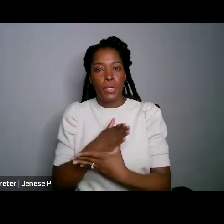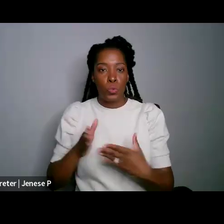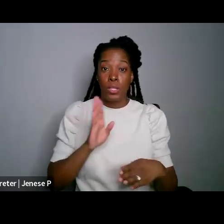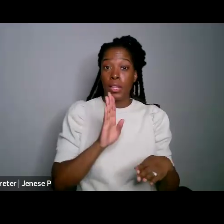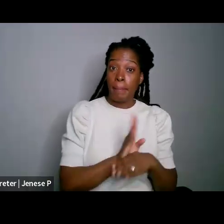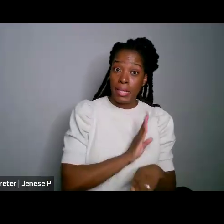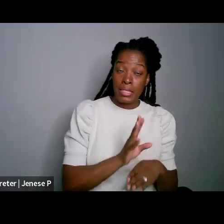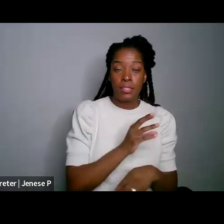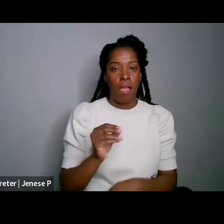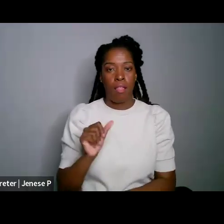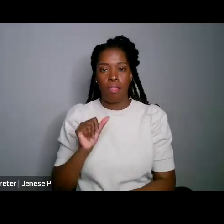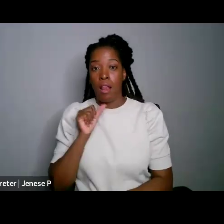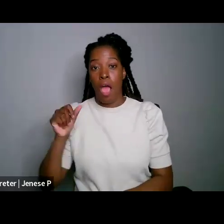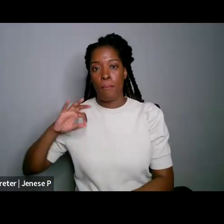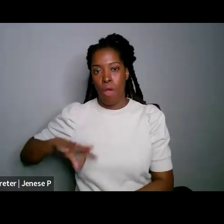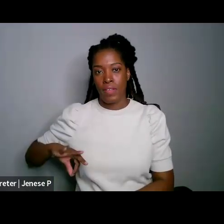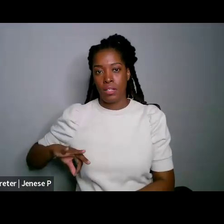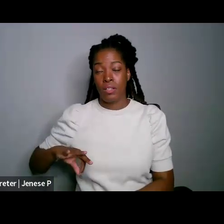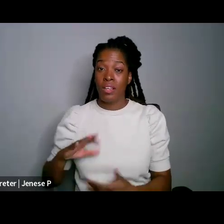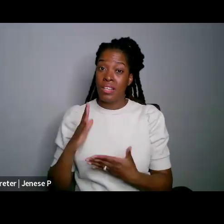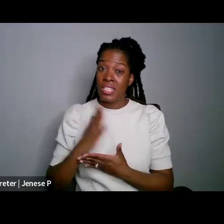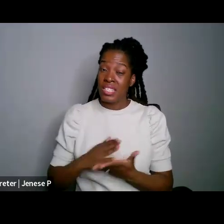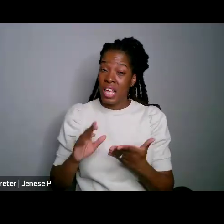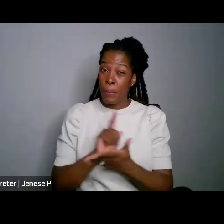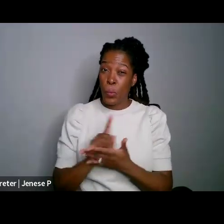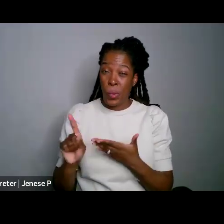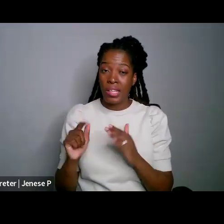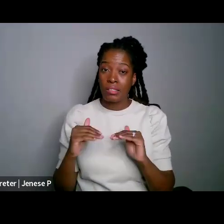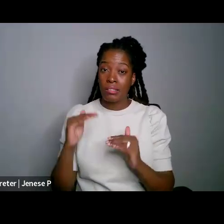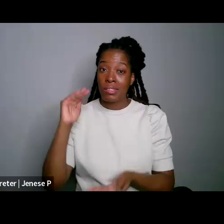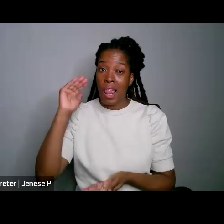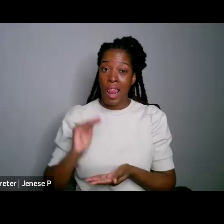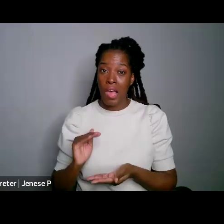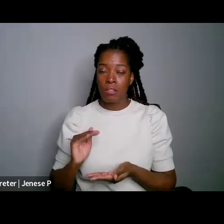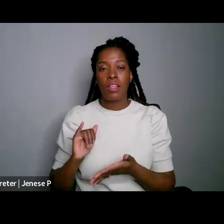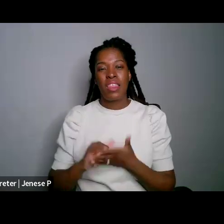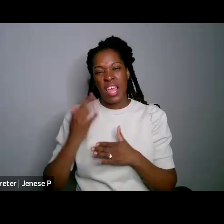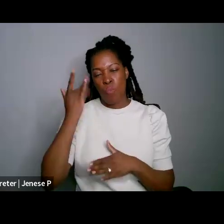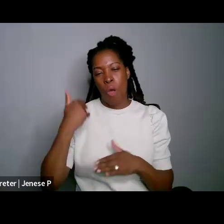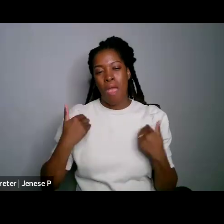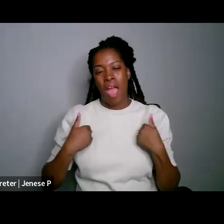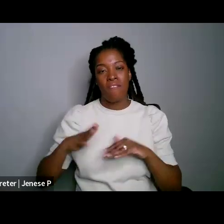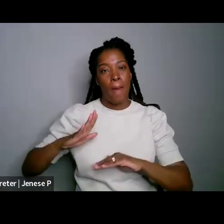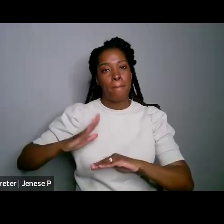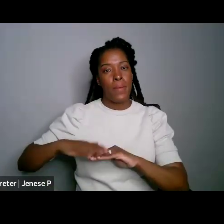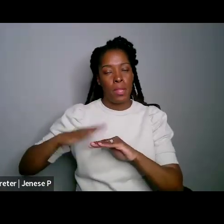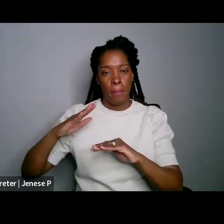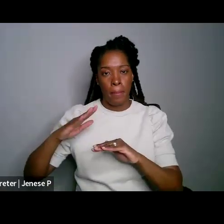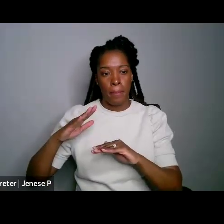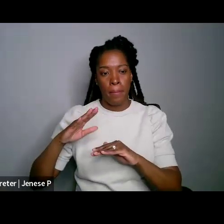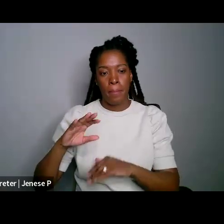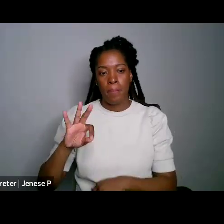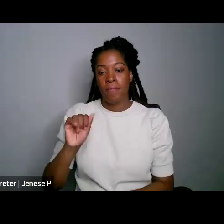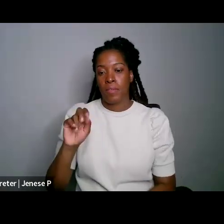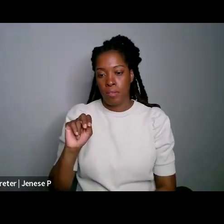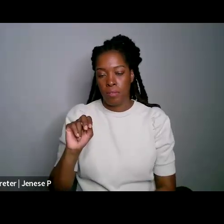But some weeks I'm able to work less. And that's why we need to have that bare minimum plan. So I'd love to see in the chat about how many hours